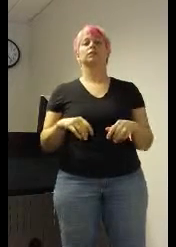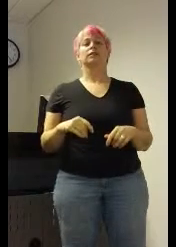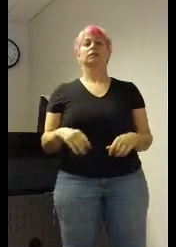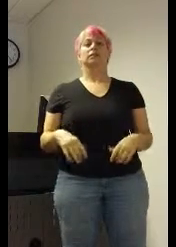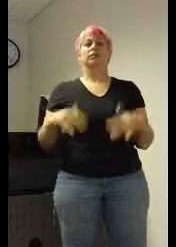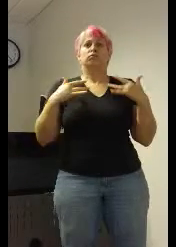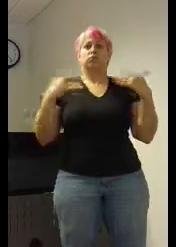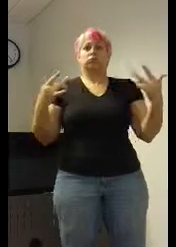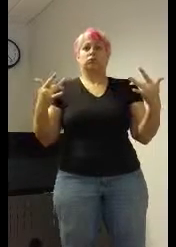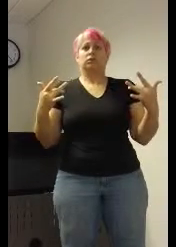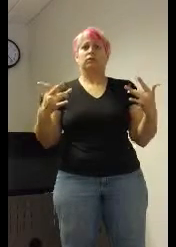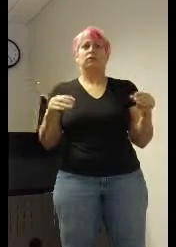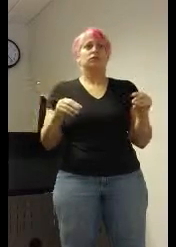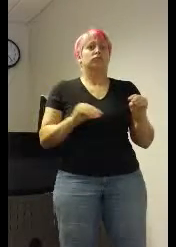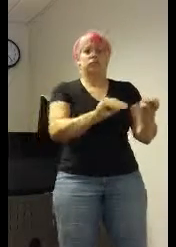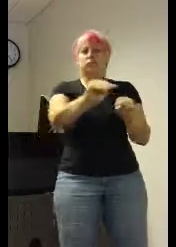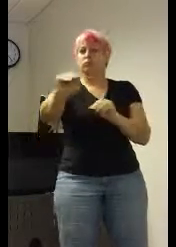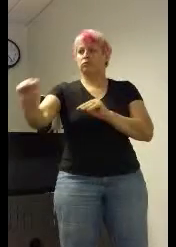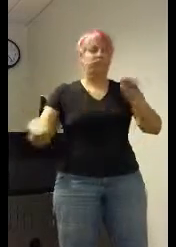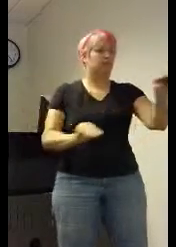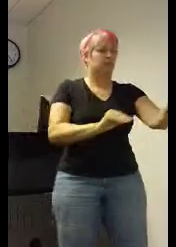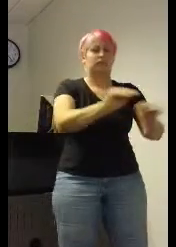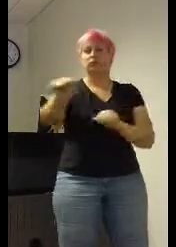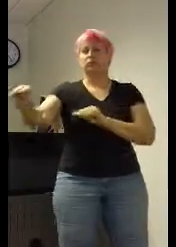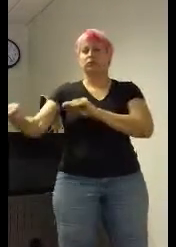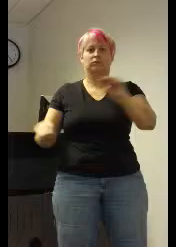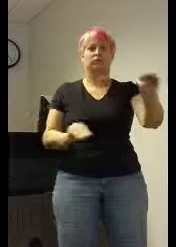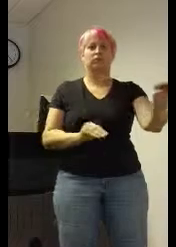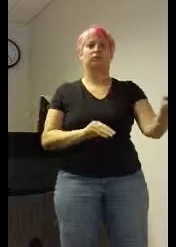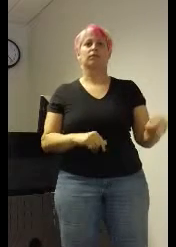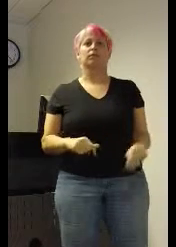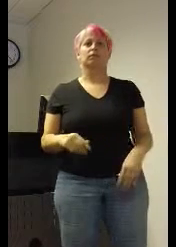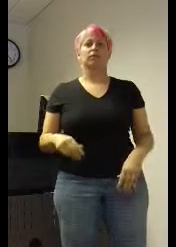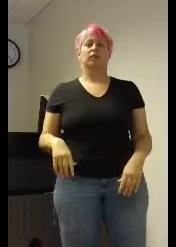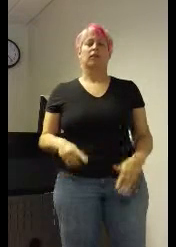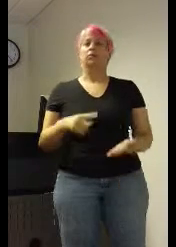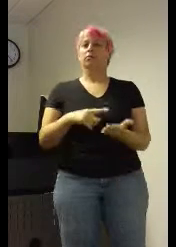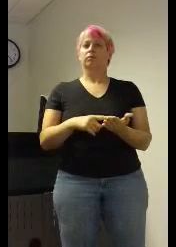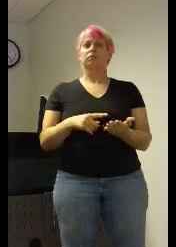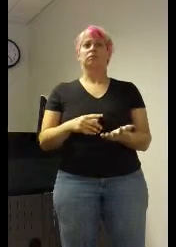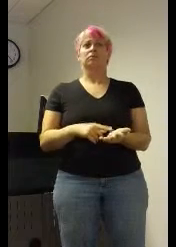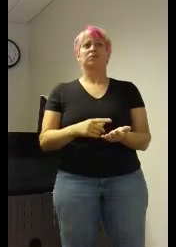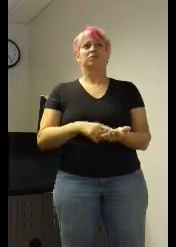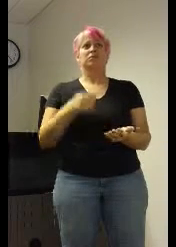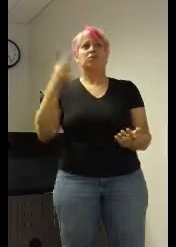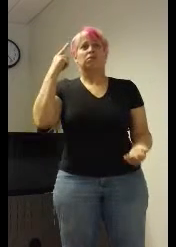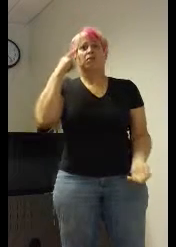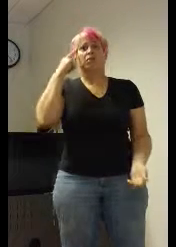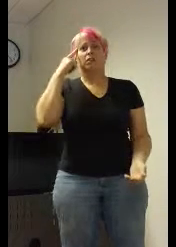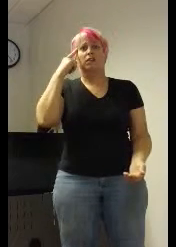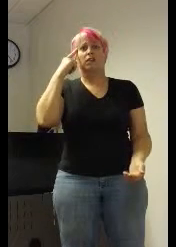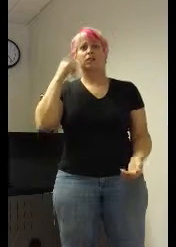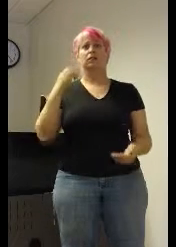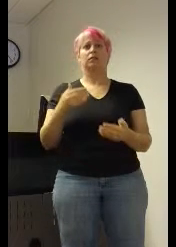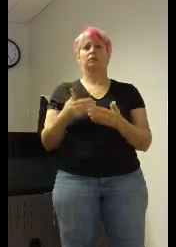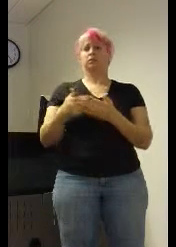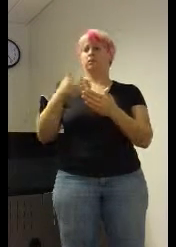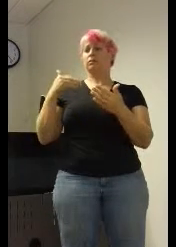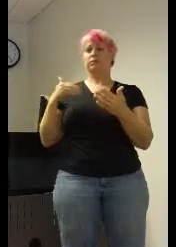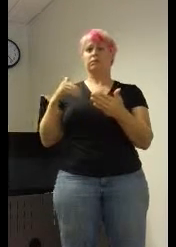impulse to move. Sometimes you think before you act. I have a girlfriend diagnosed as an adult. Her